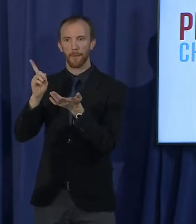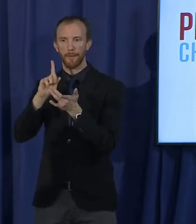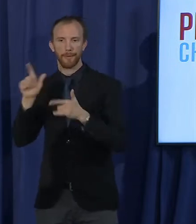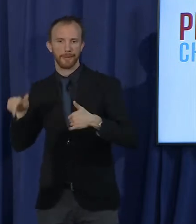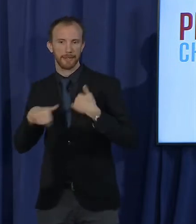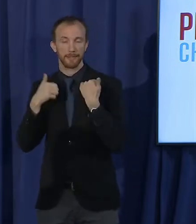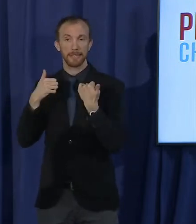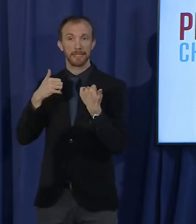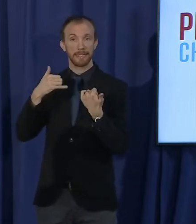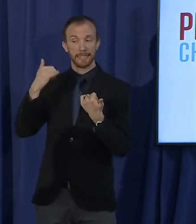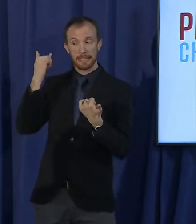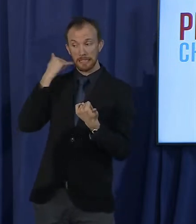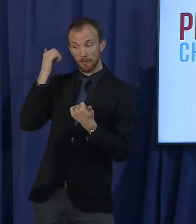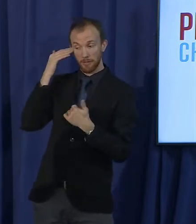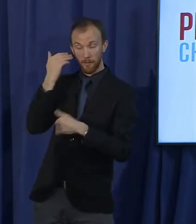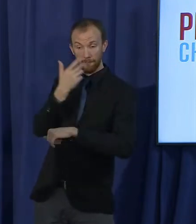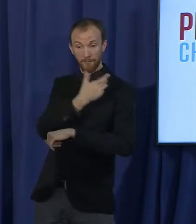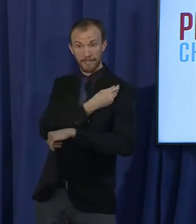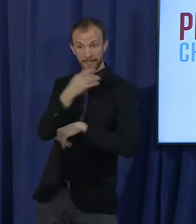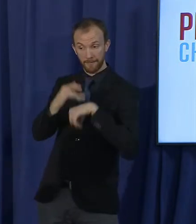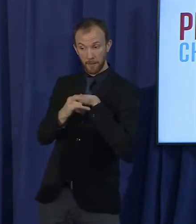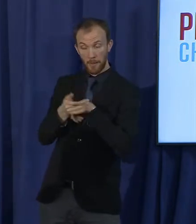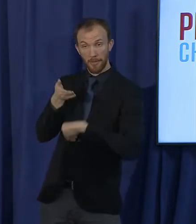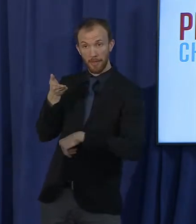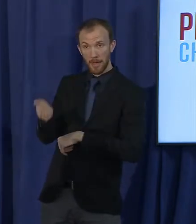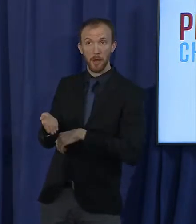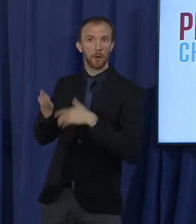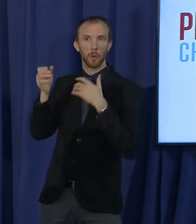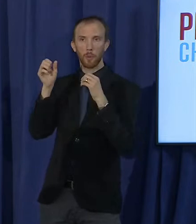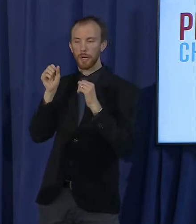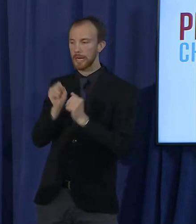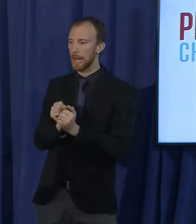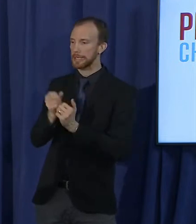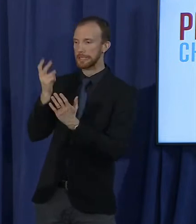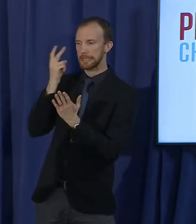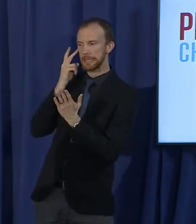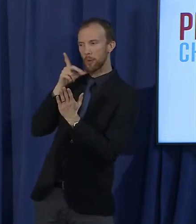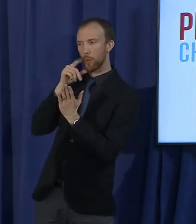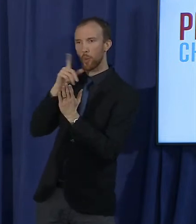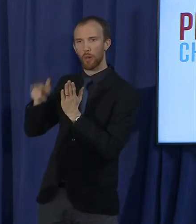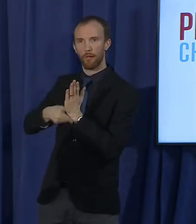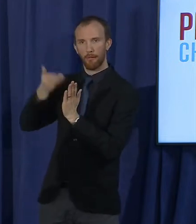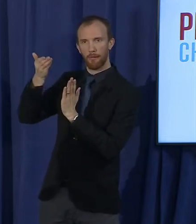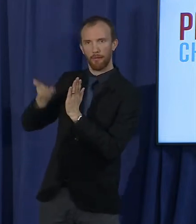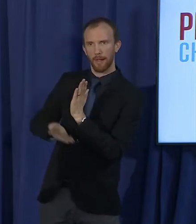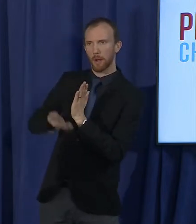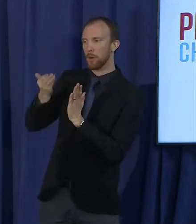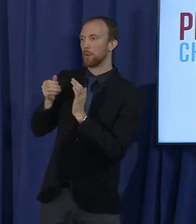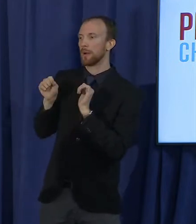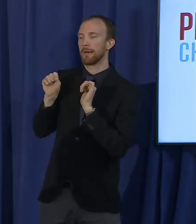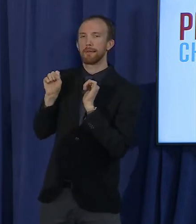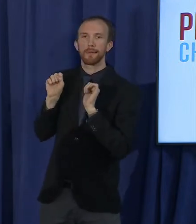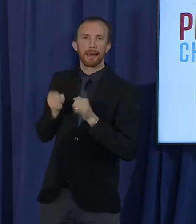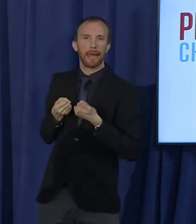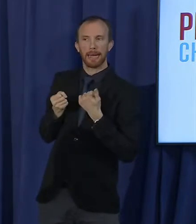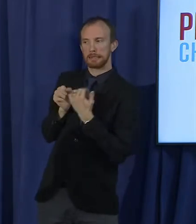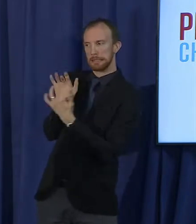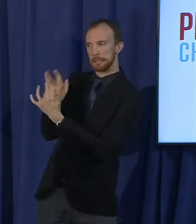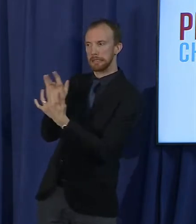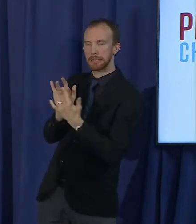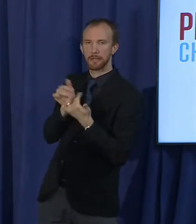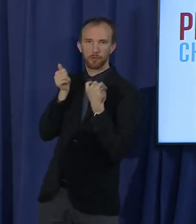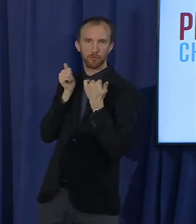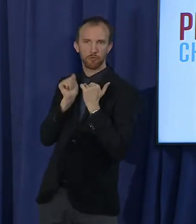if vaccine appointments were to become available, for example. So there's a number of ways that we may be using it to avoid that.